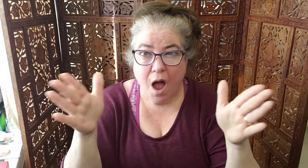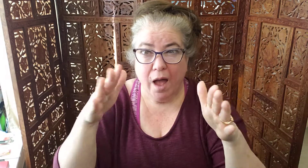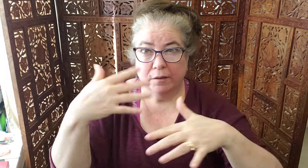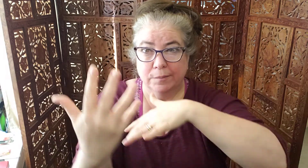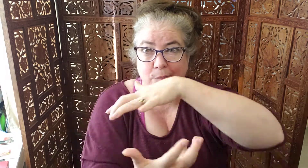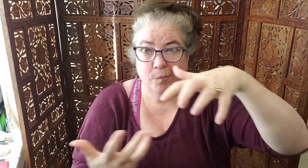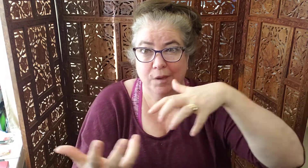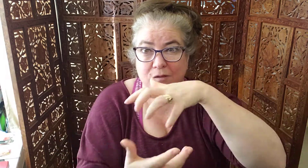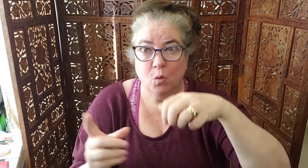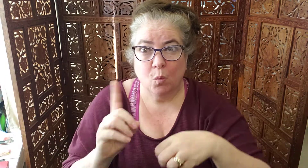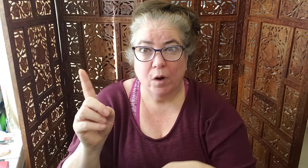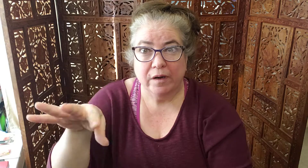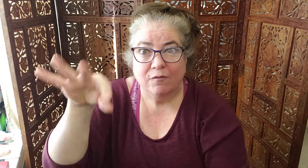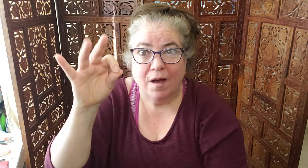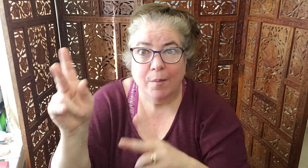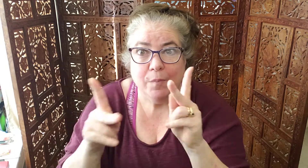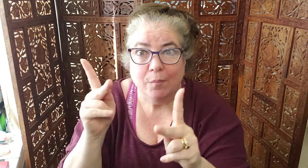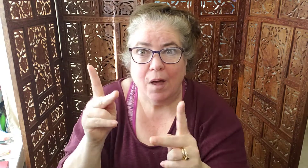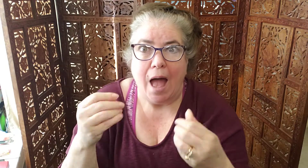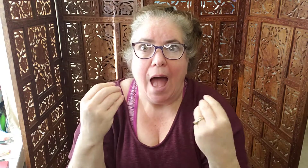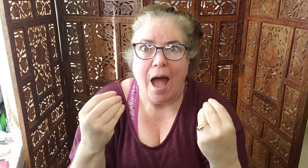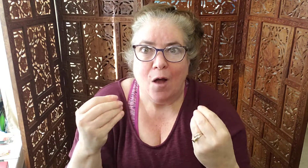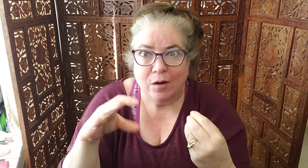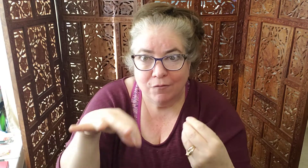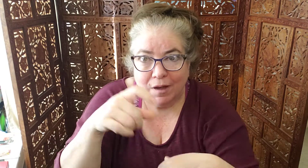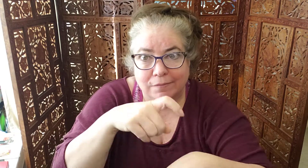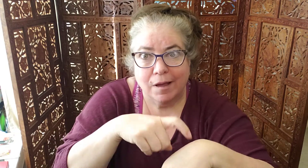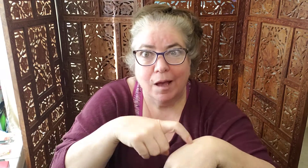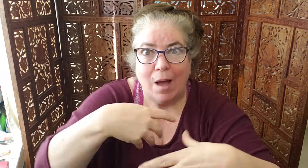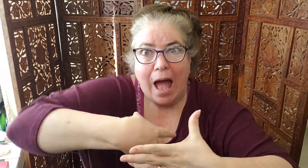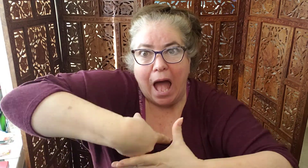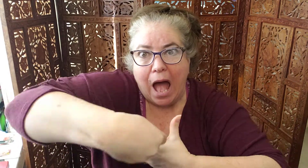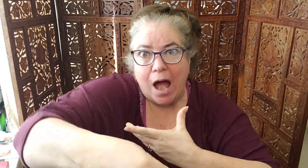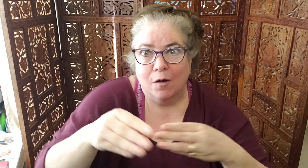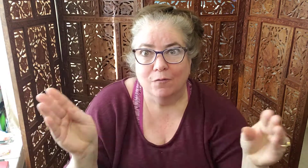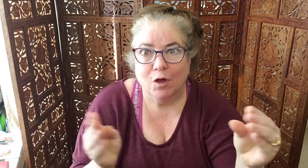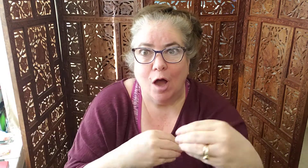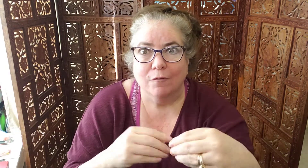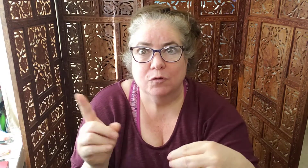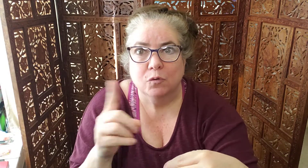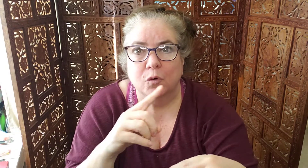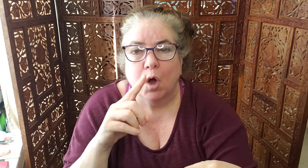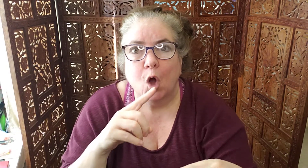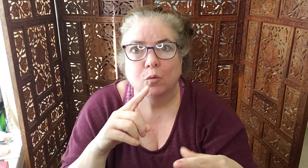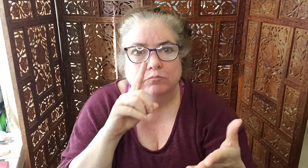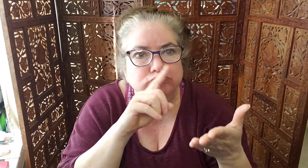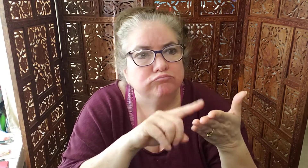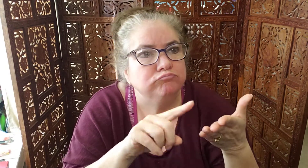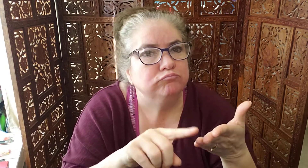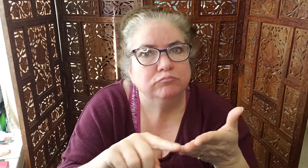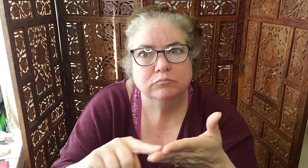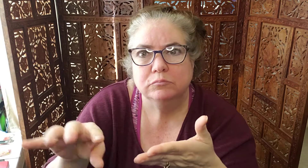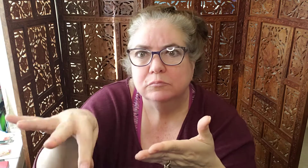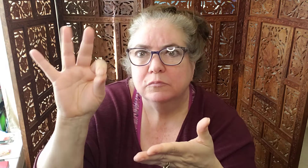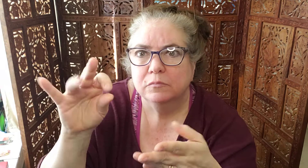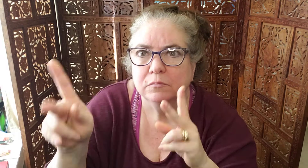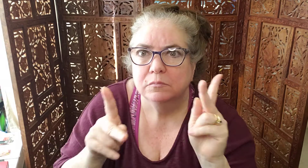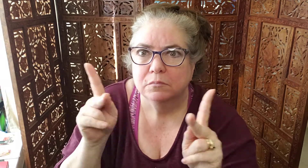he find the time to get out of his office and go and find these people? Some of these girls and